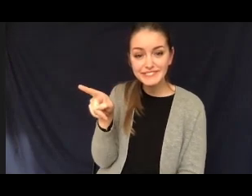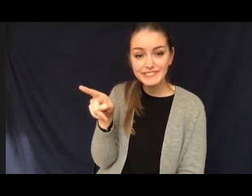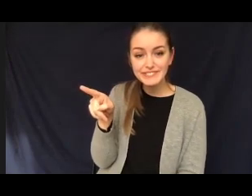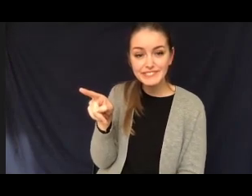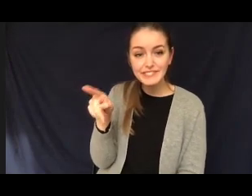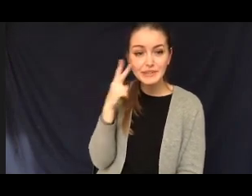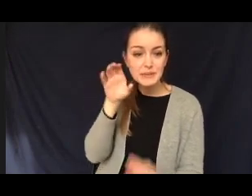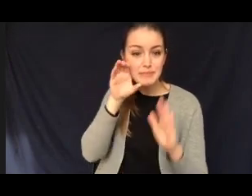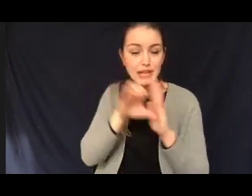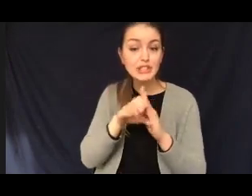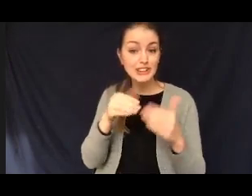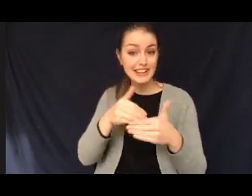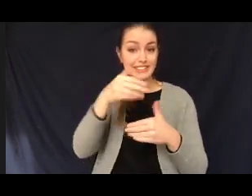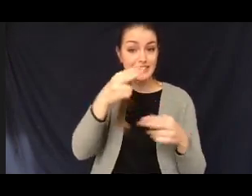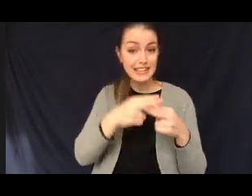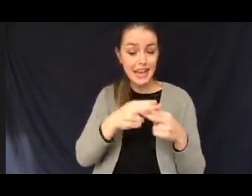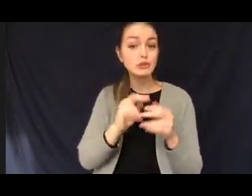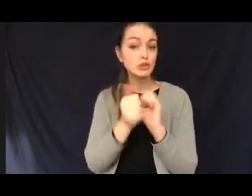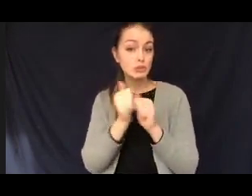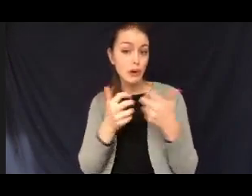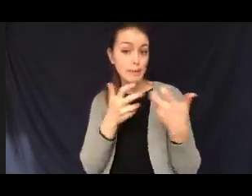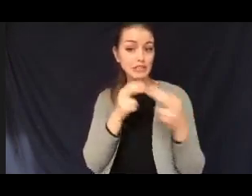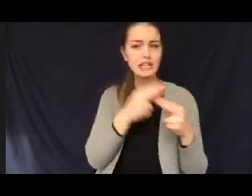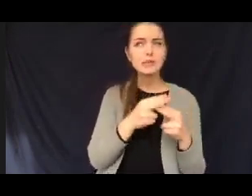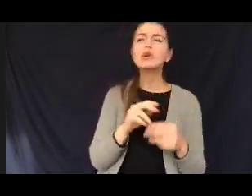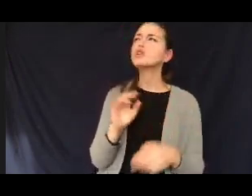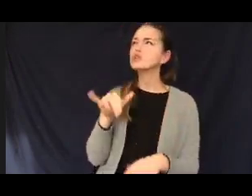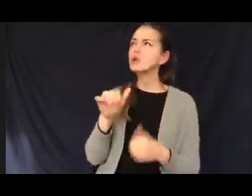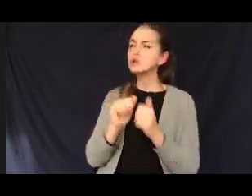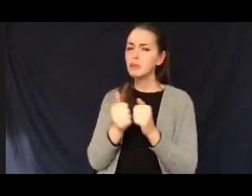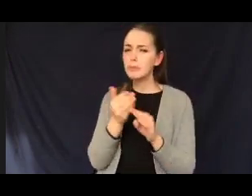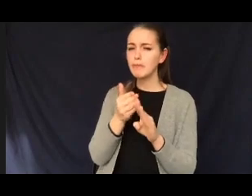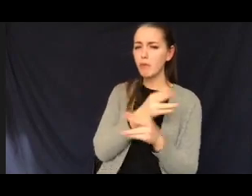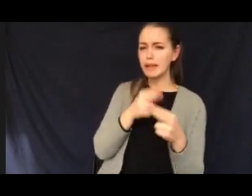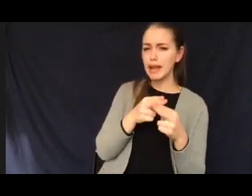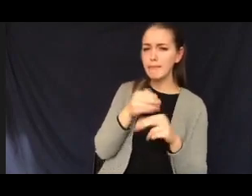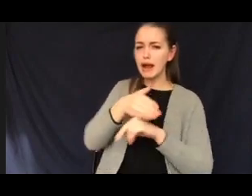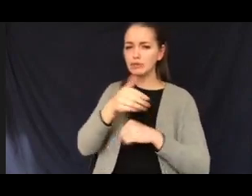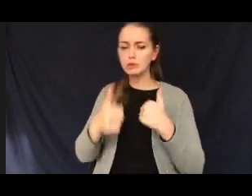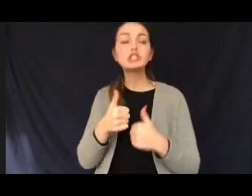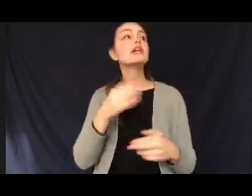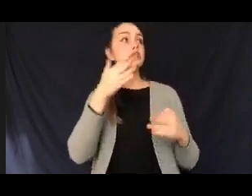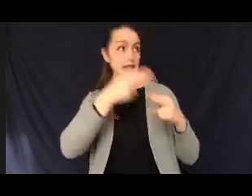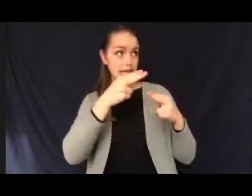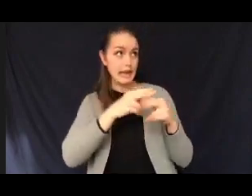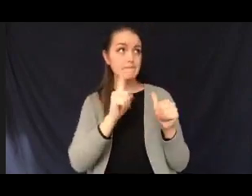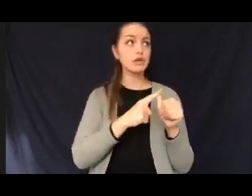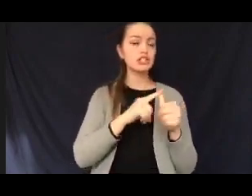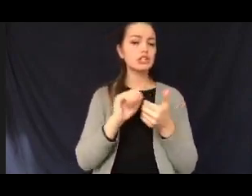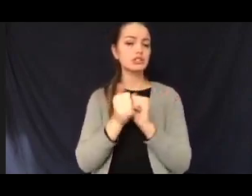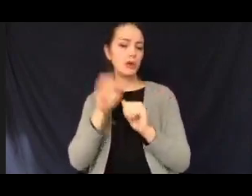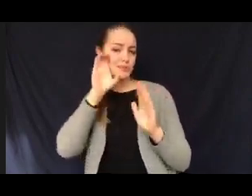the that's little logo. sport. So does the sport come before their name or after? Yeah, I believe it was before.